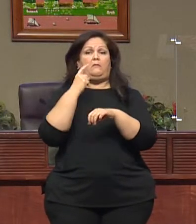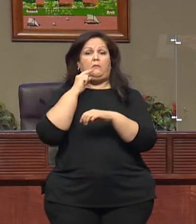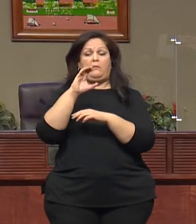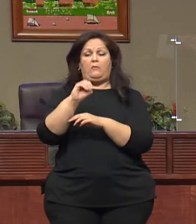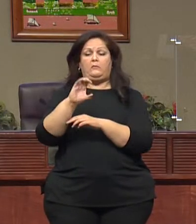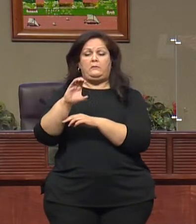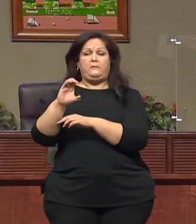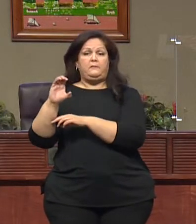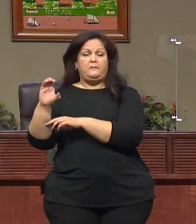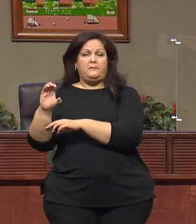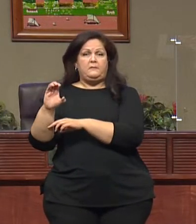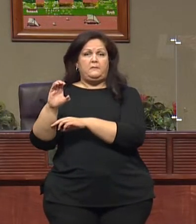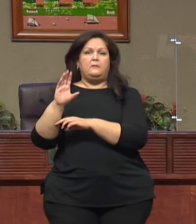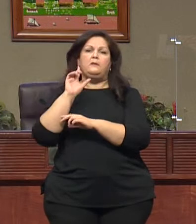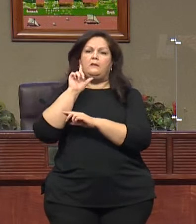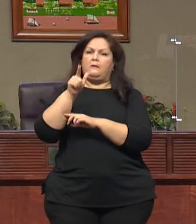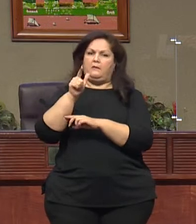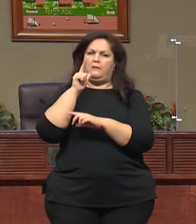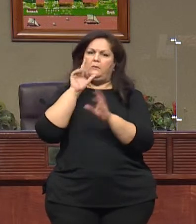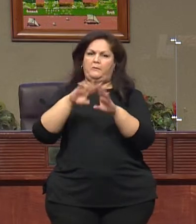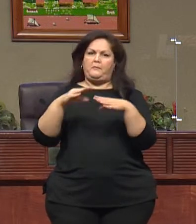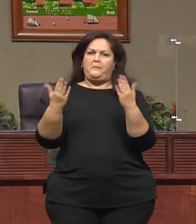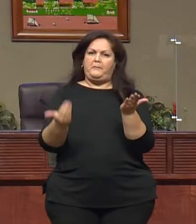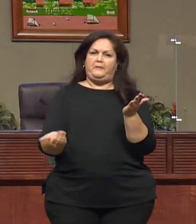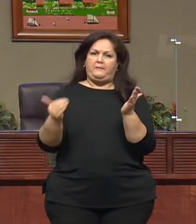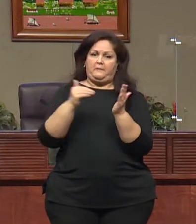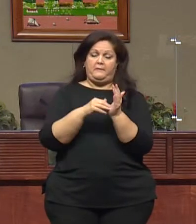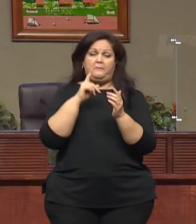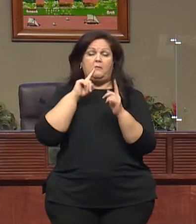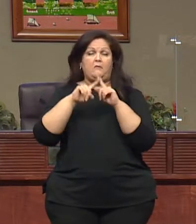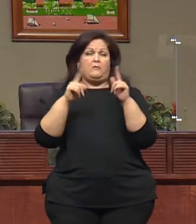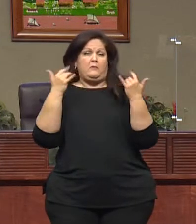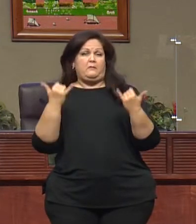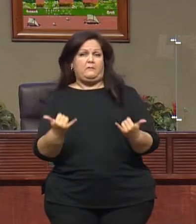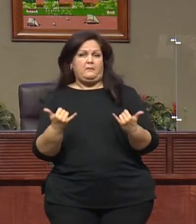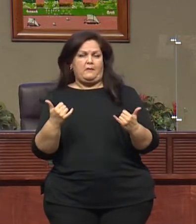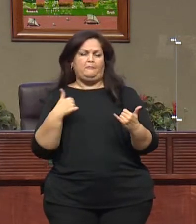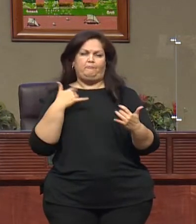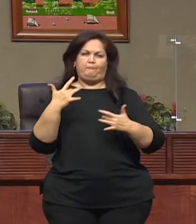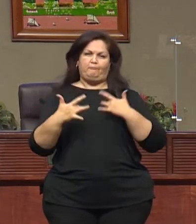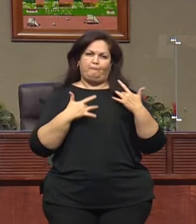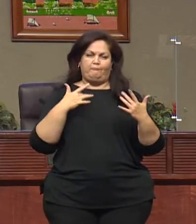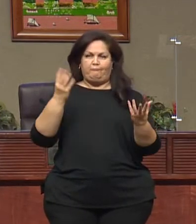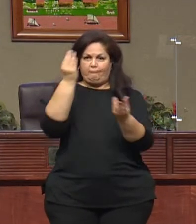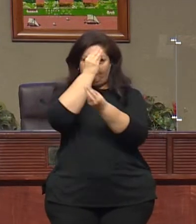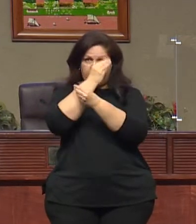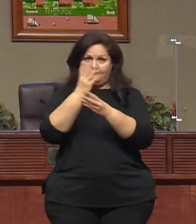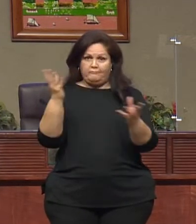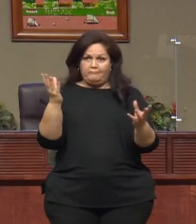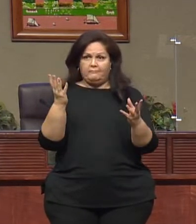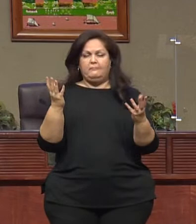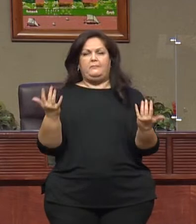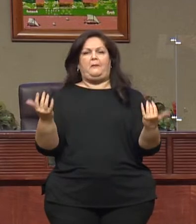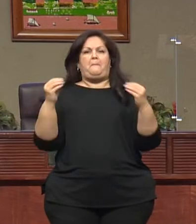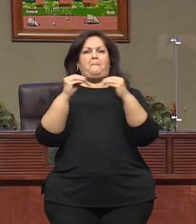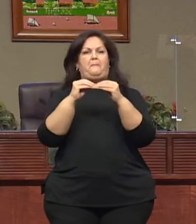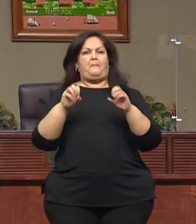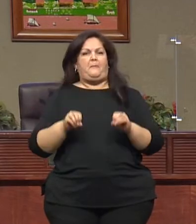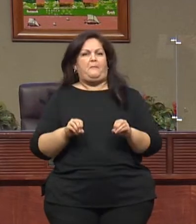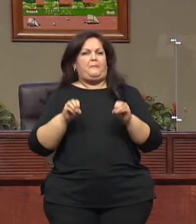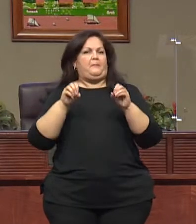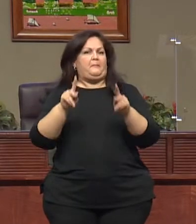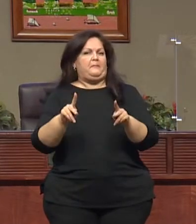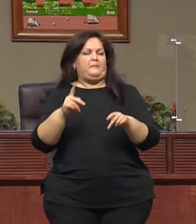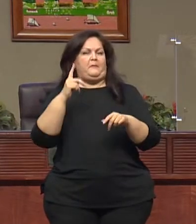Convention Center later this week. But in the meantime, we are excited to announce that we have yet another opportunity for